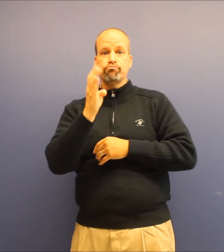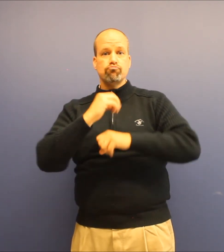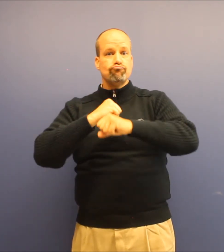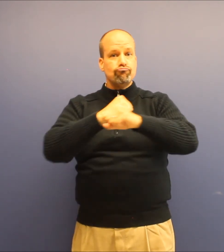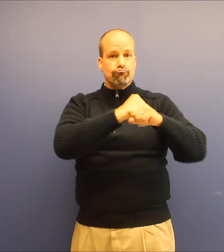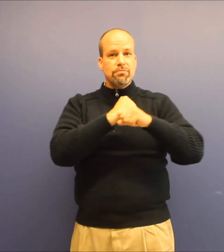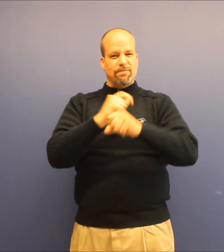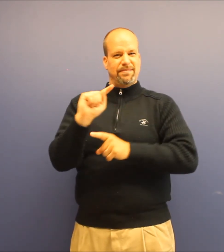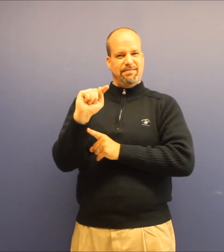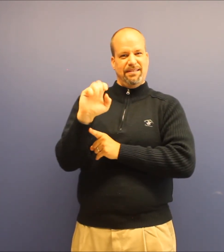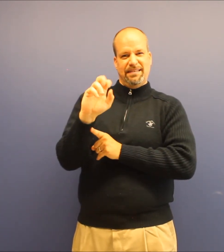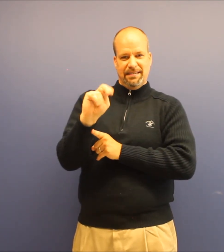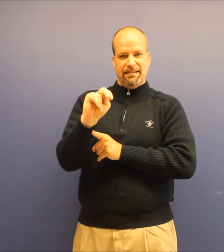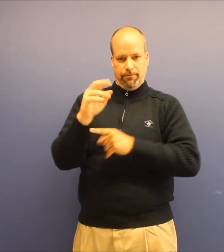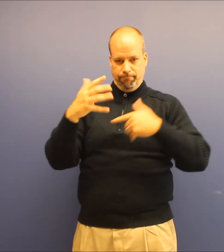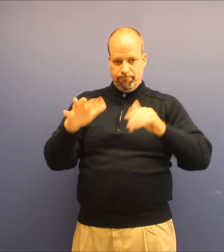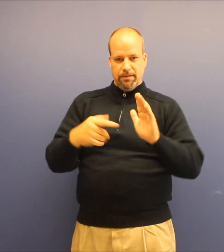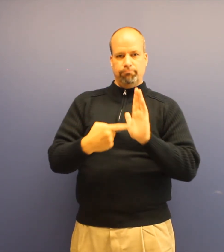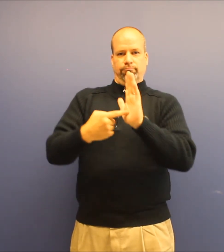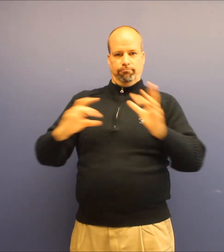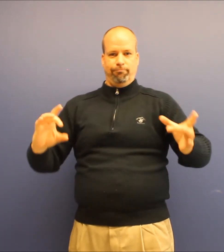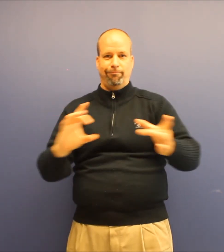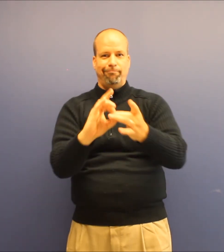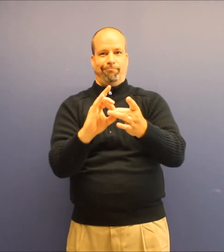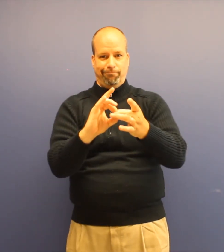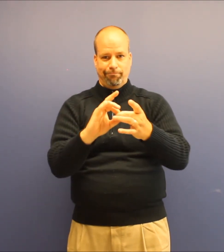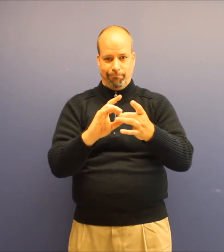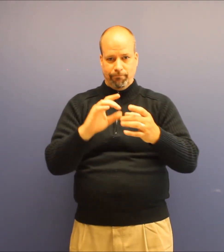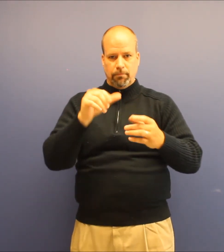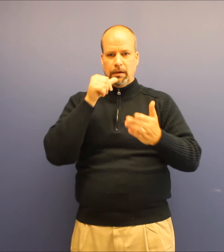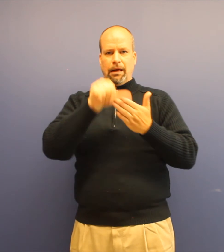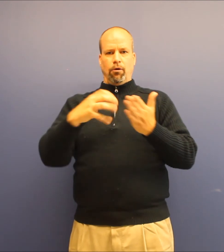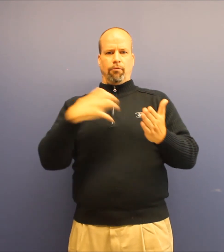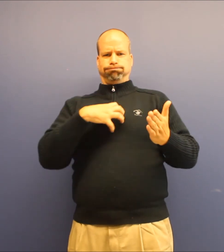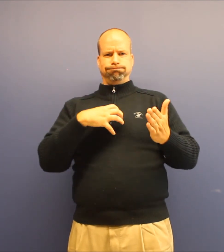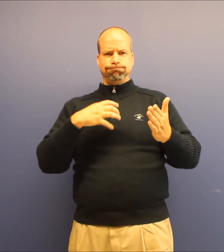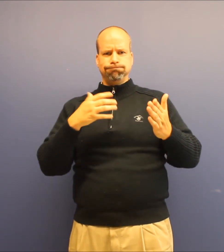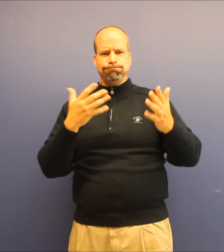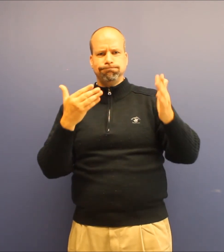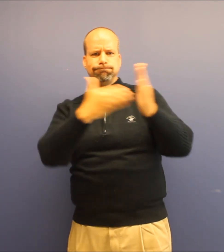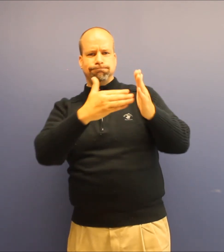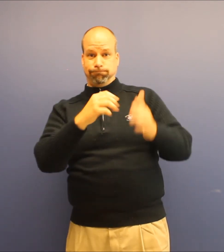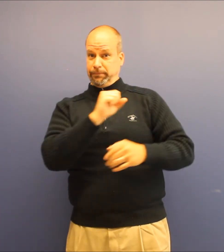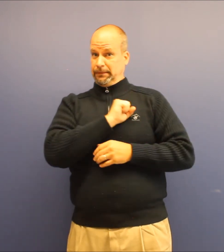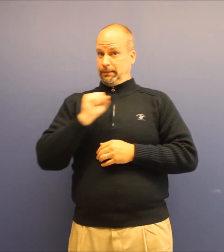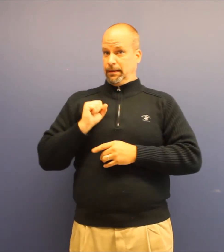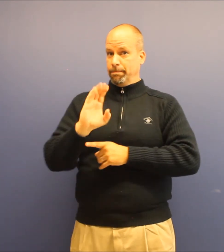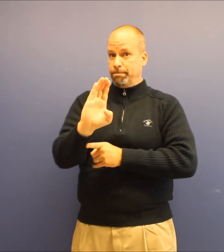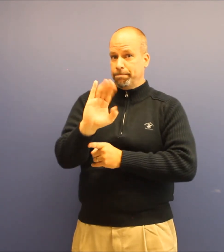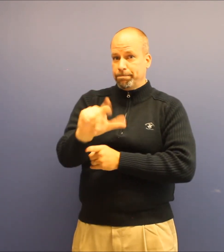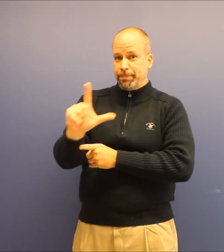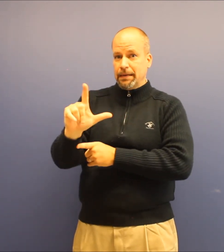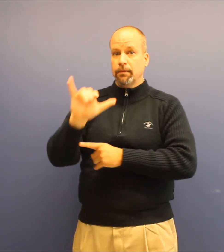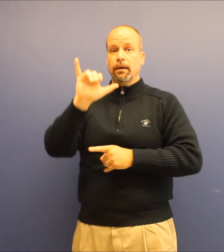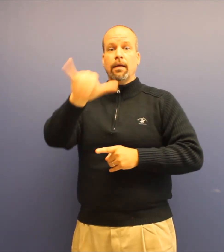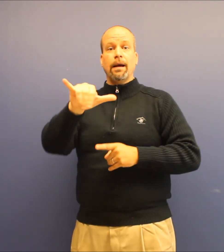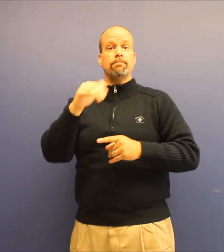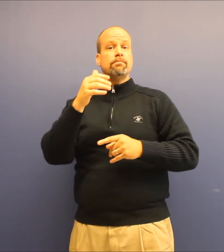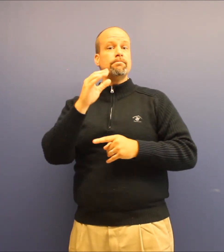Blue Shield of Tennessee issued a joint letter opposed to the Senate bill, the Better Health